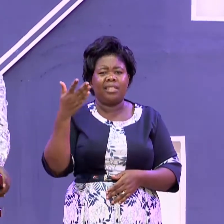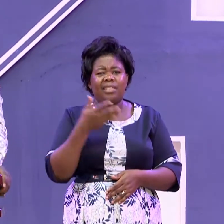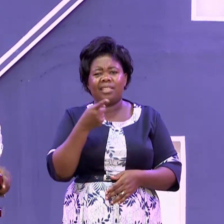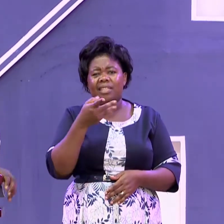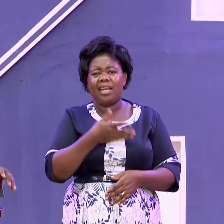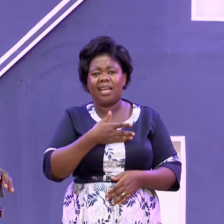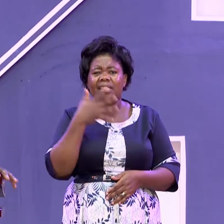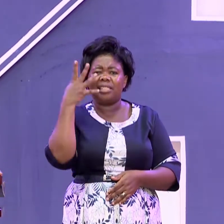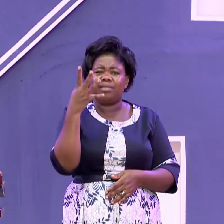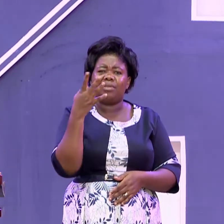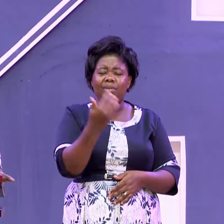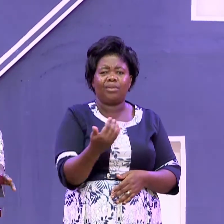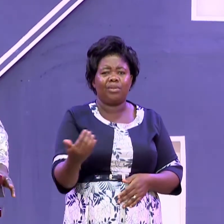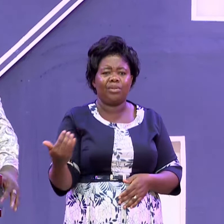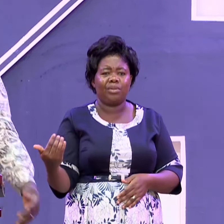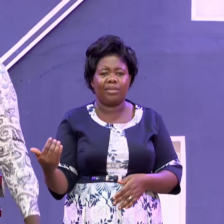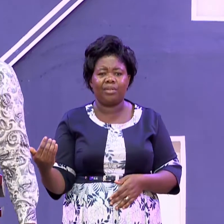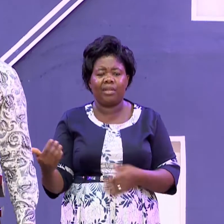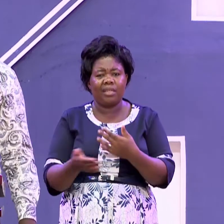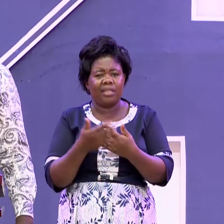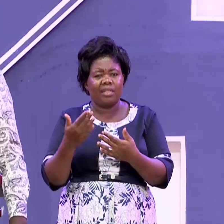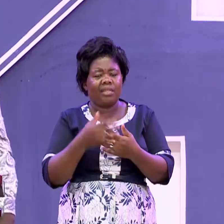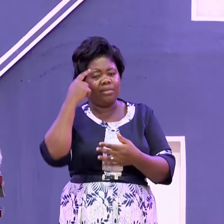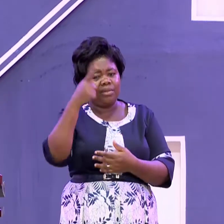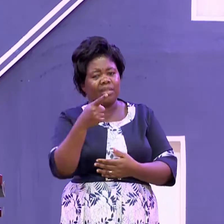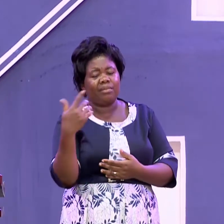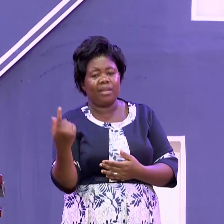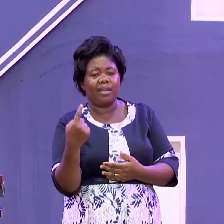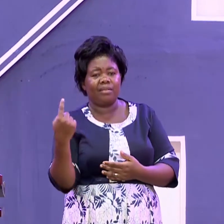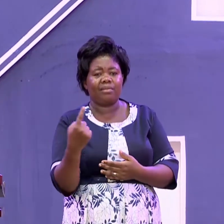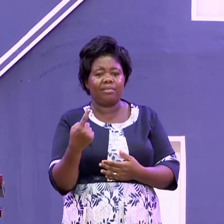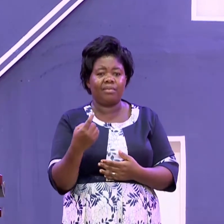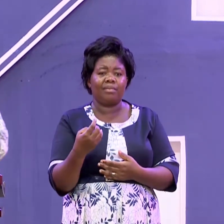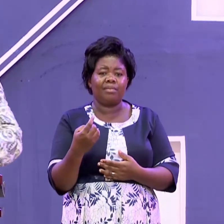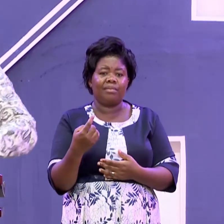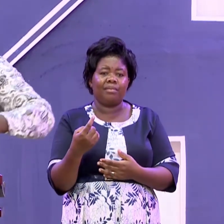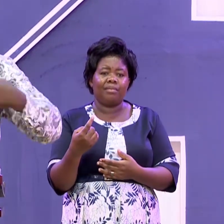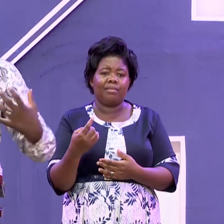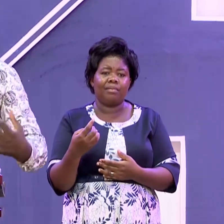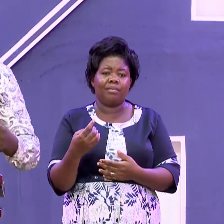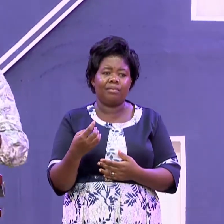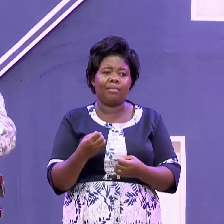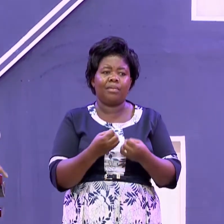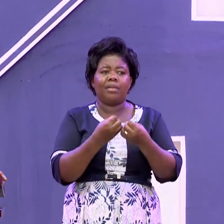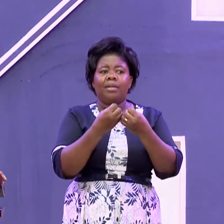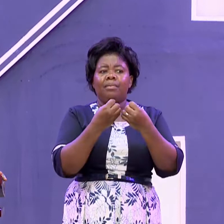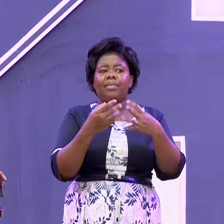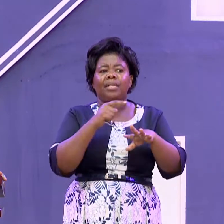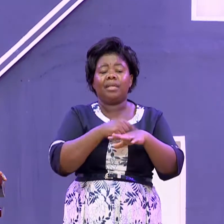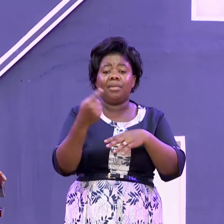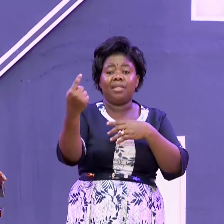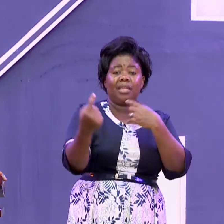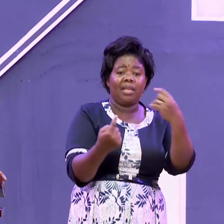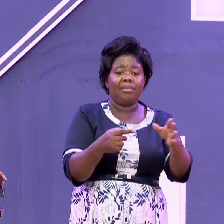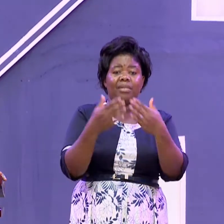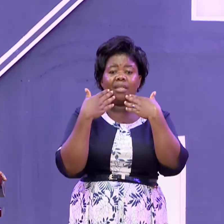three. No zainaba na banaba kuza yeka mama. Many times she comes and appreciates me for my teachings.